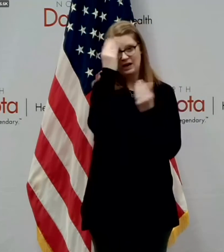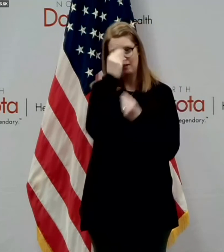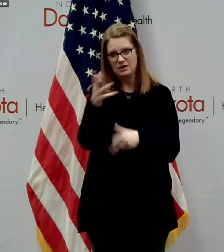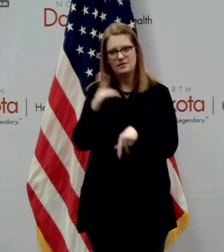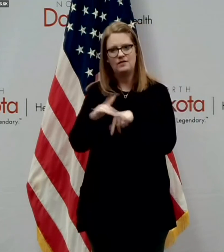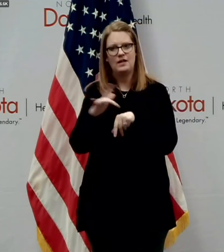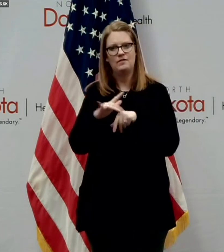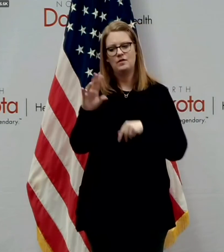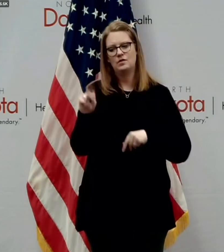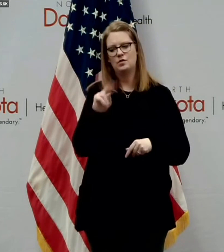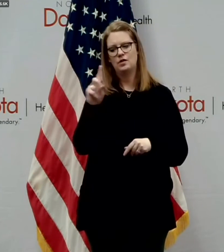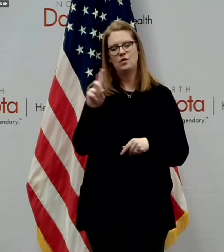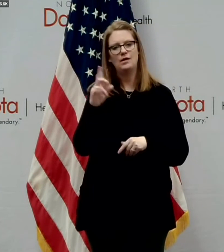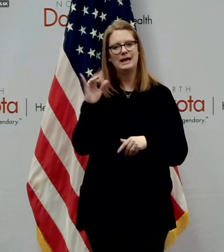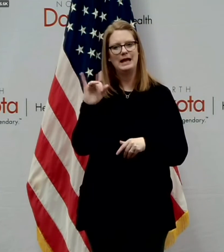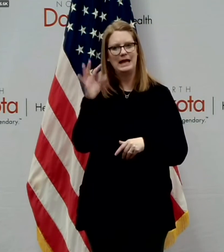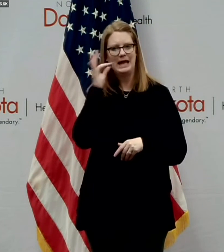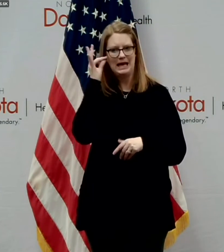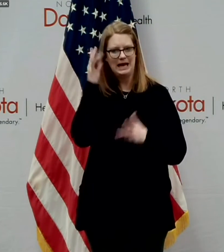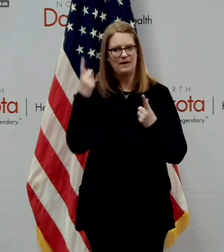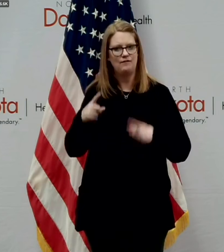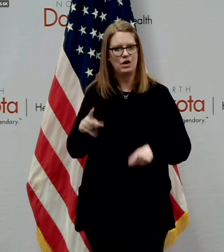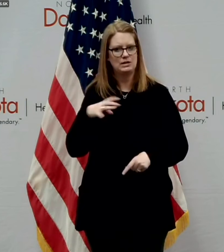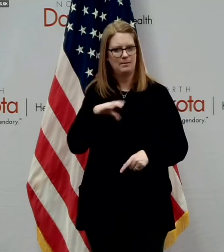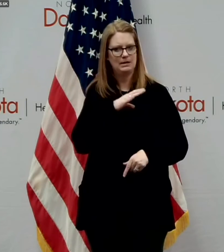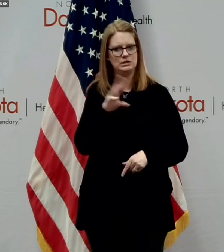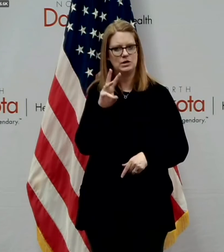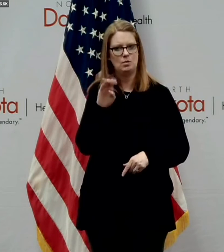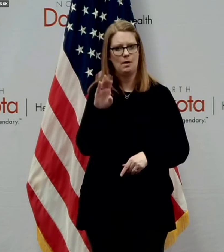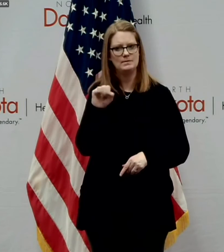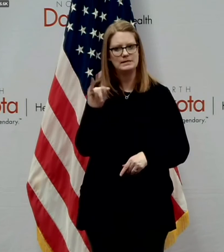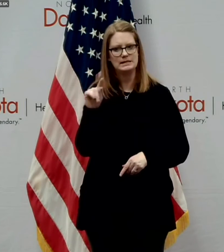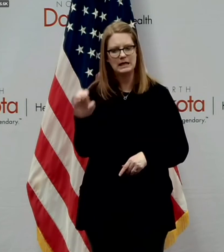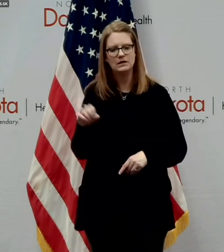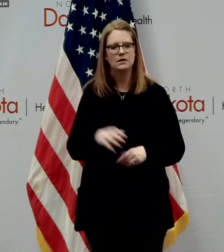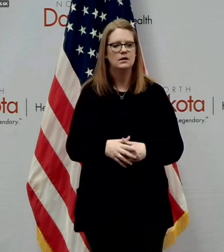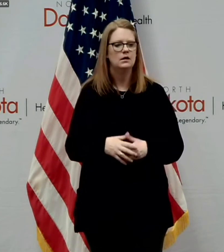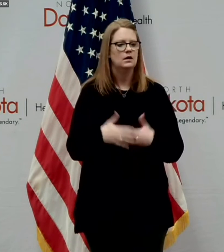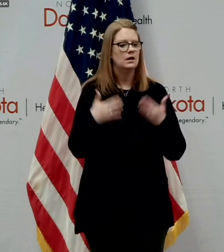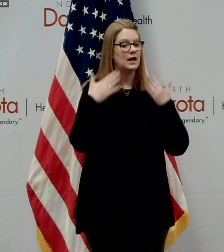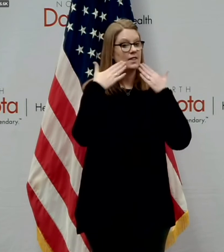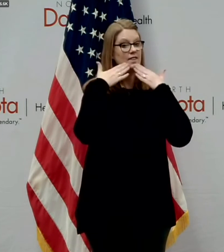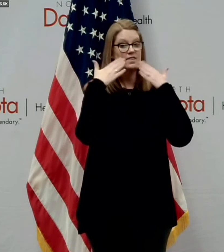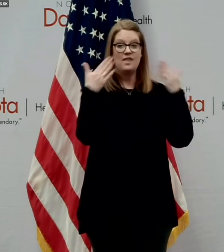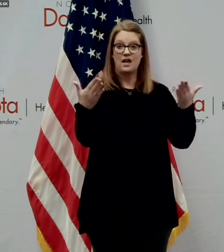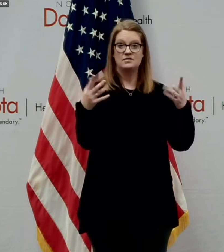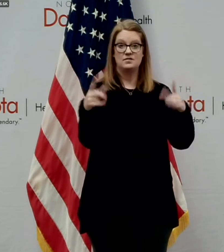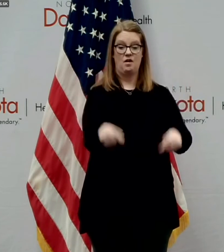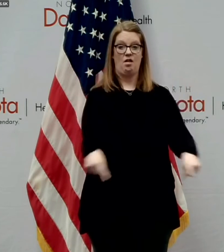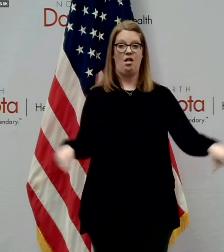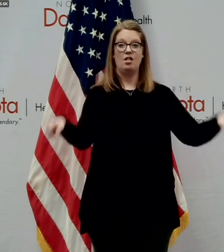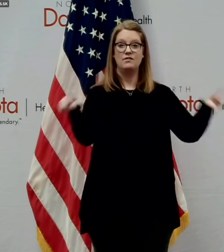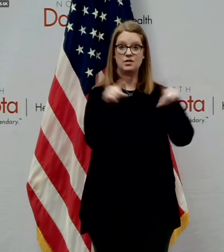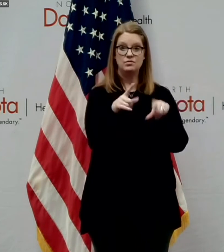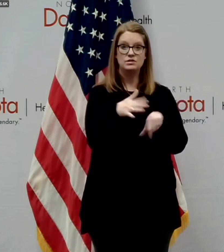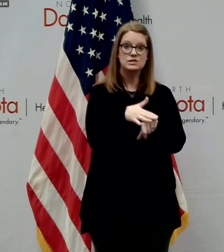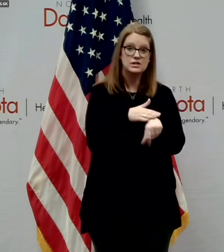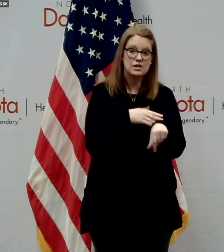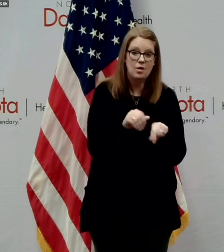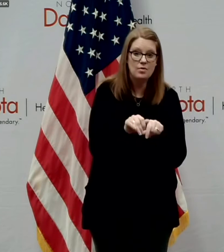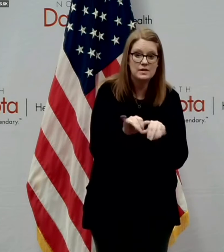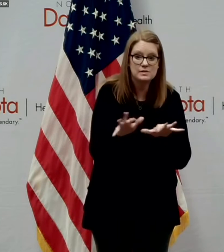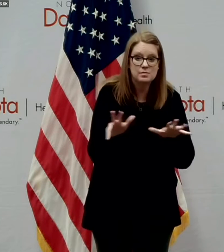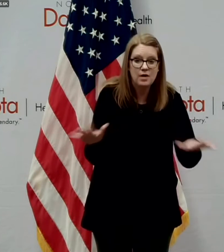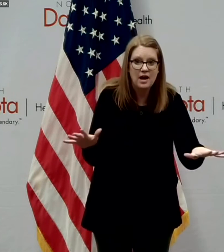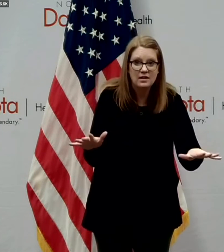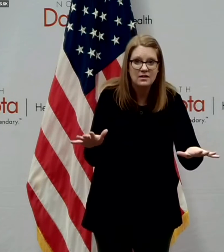North Dakota Indian Affairs Commission website. But thanks for everyone that's pitching in to slow the spread and finding new ways to connect